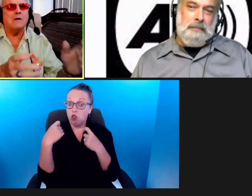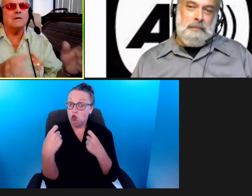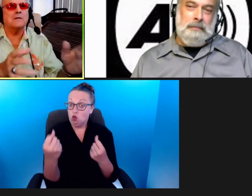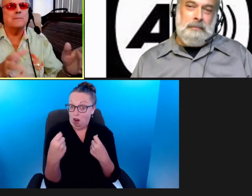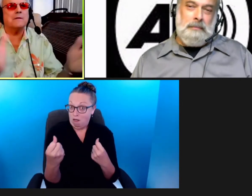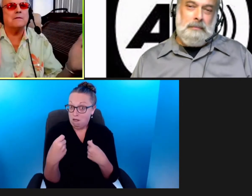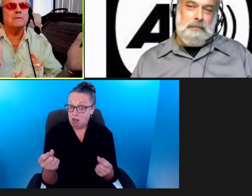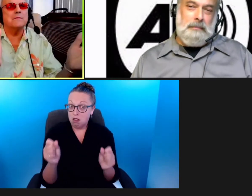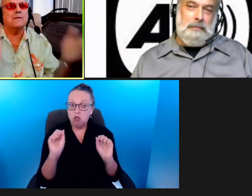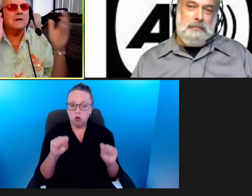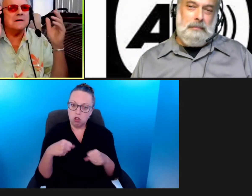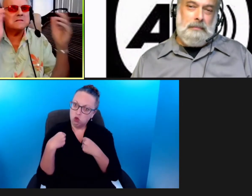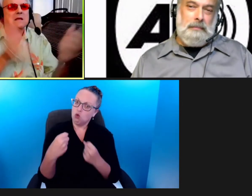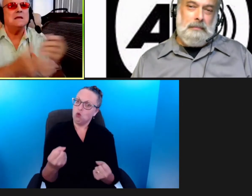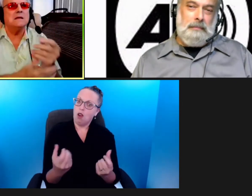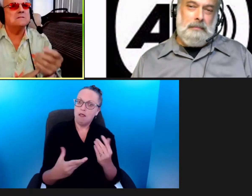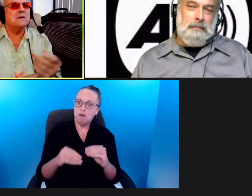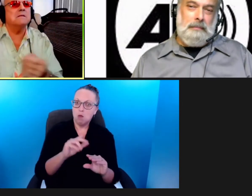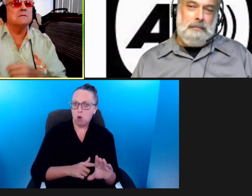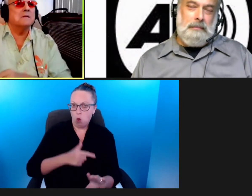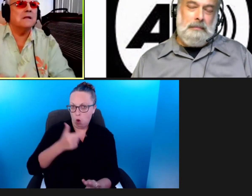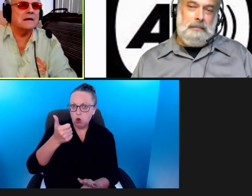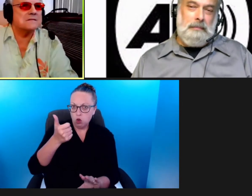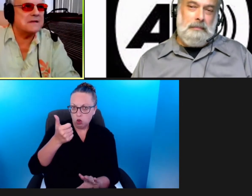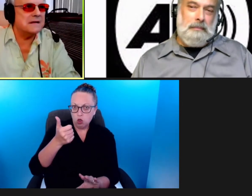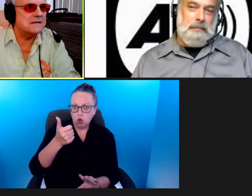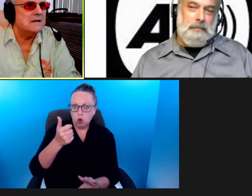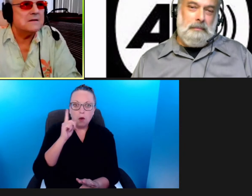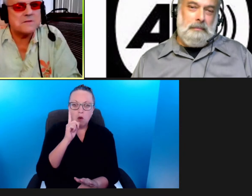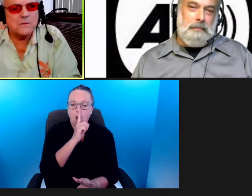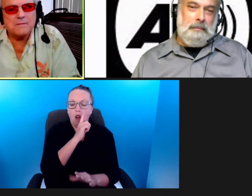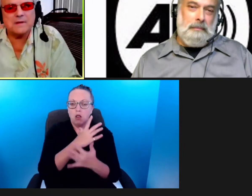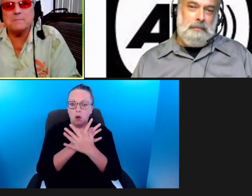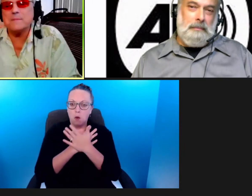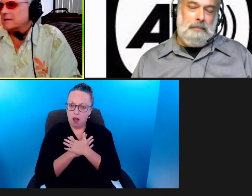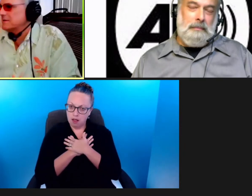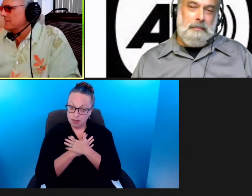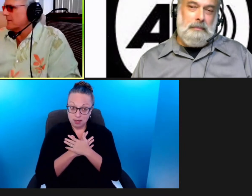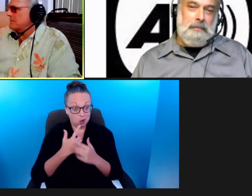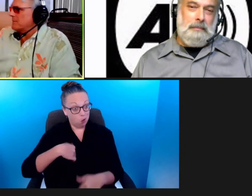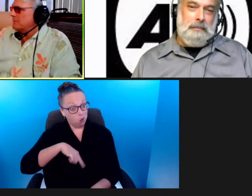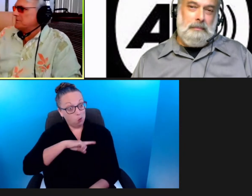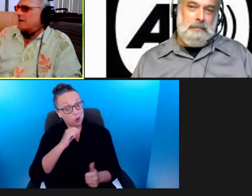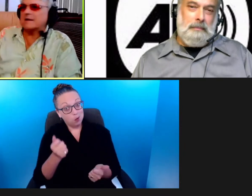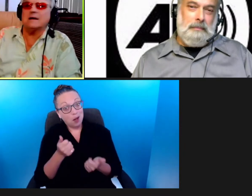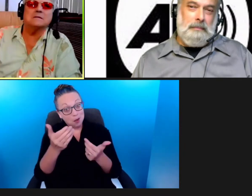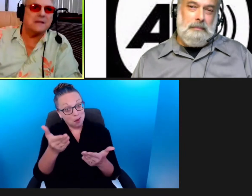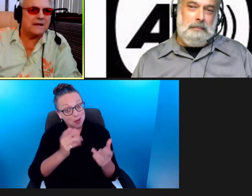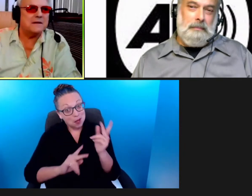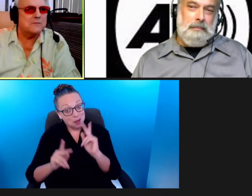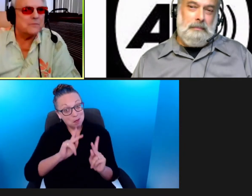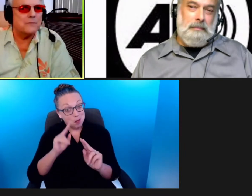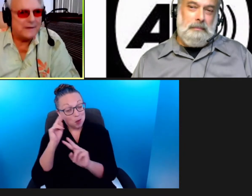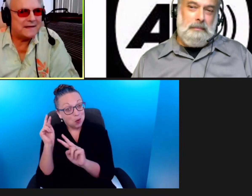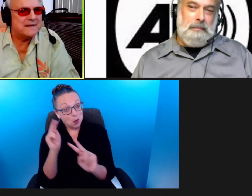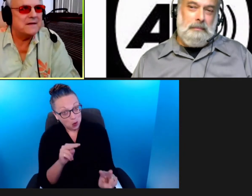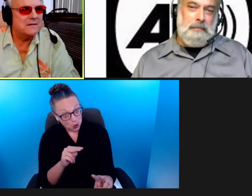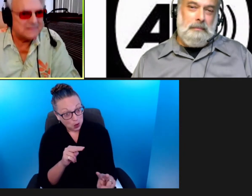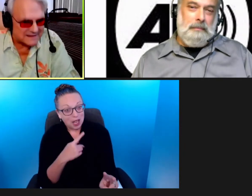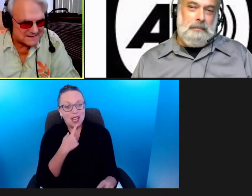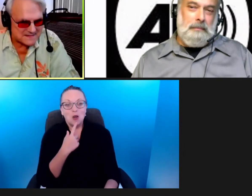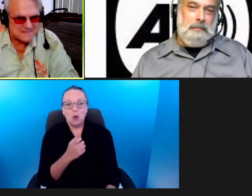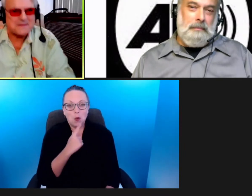for a longer period with your eyes in a totally relaxed state. So we recommend that people check out getting